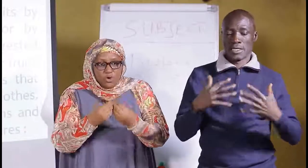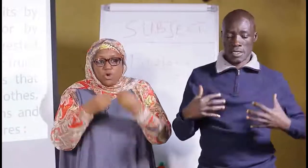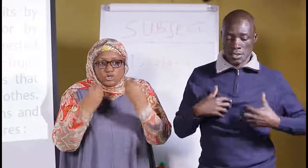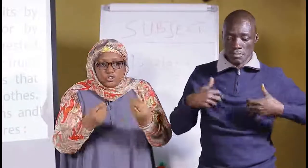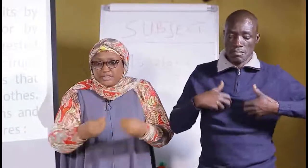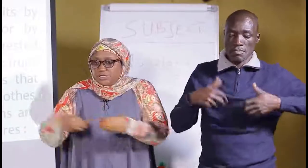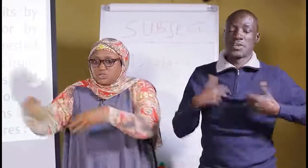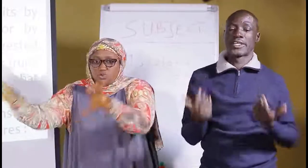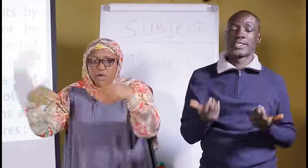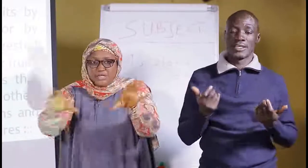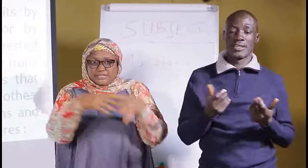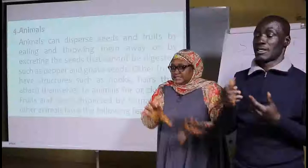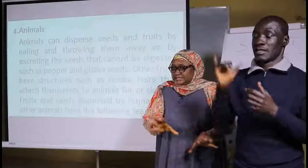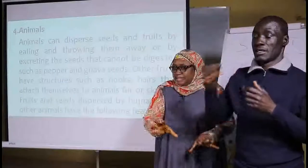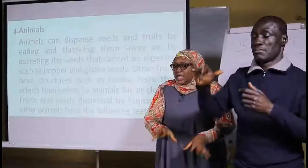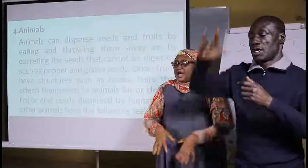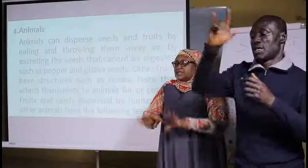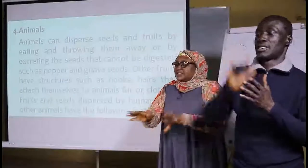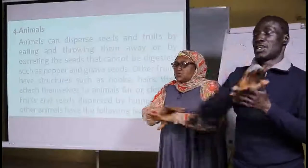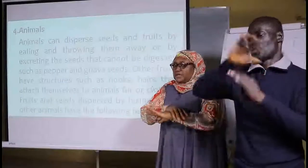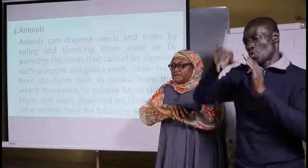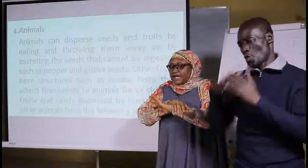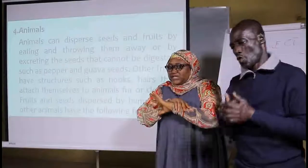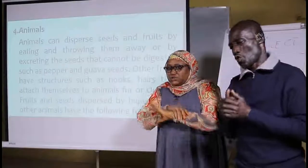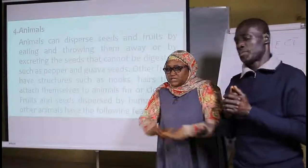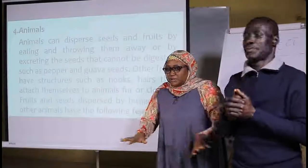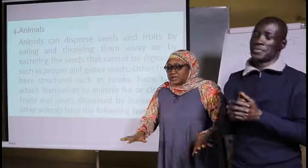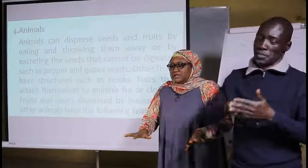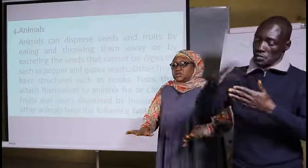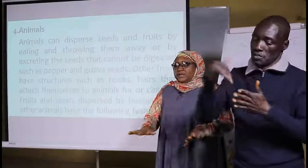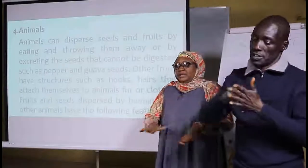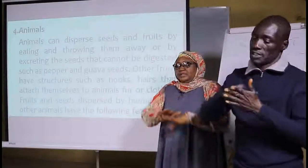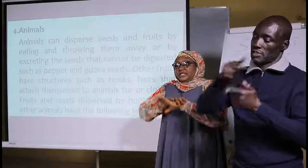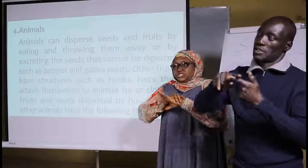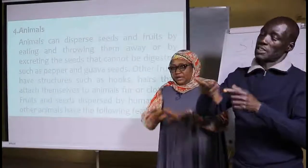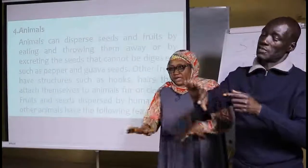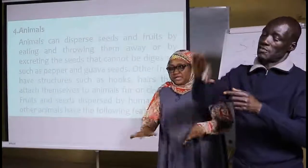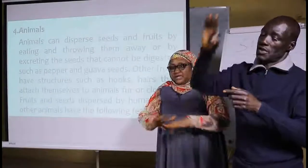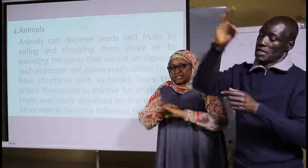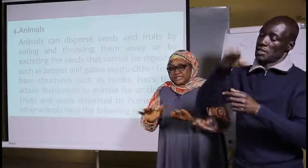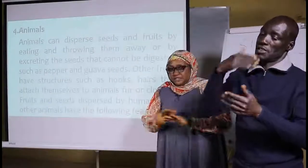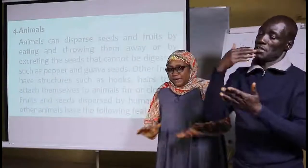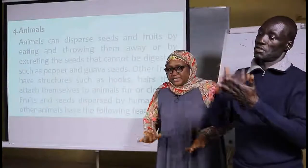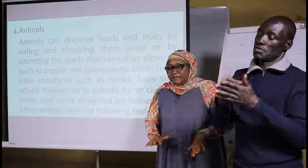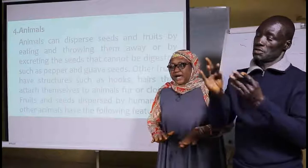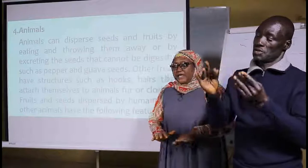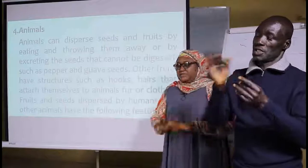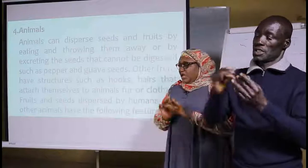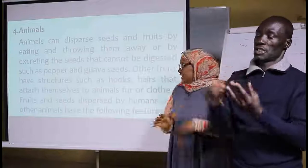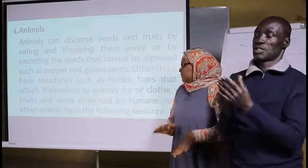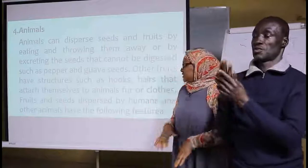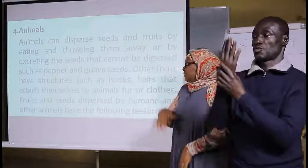eat fruit, unconsciously they throw away the seeds. And the seed, when they find a suitable soil, it germinates. This is dispersal